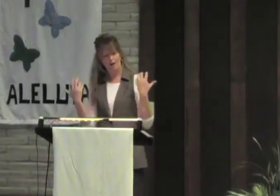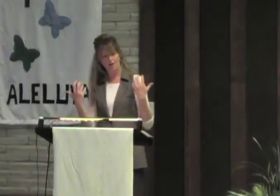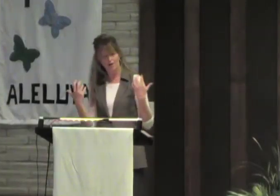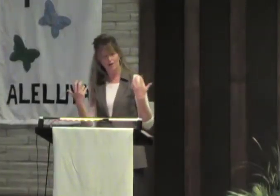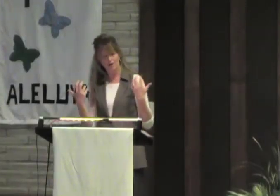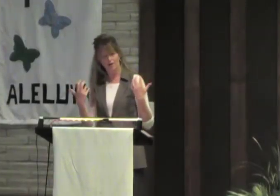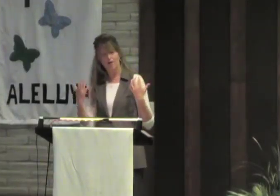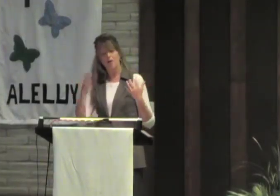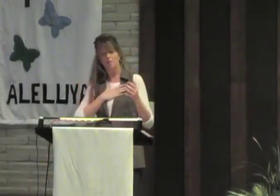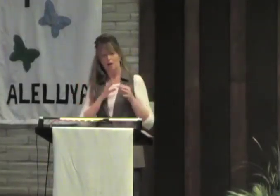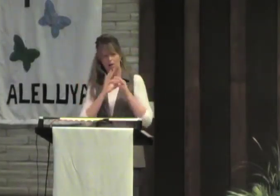out,